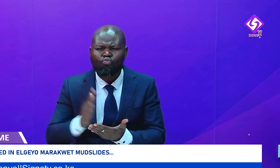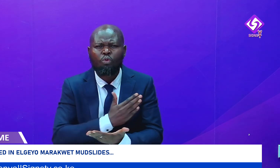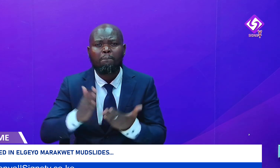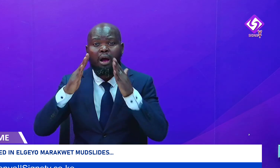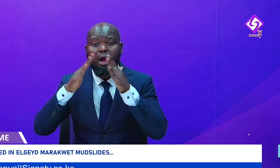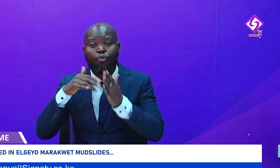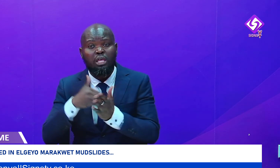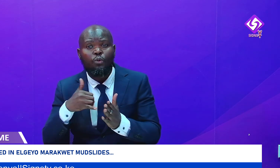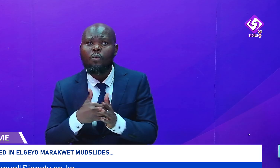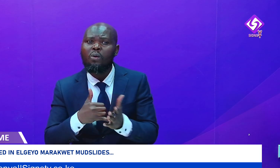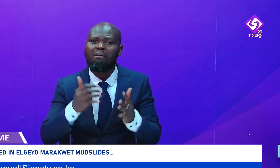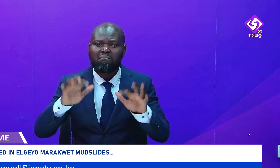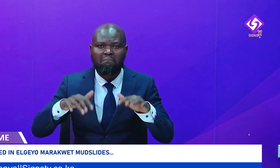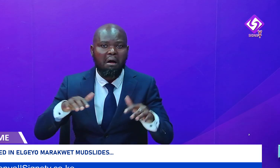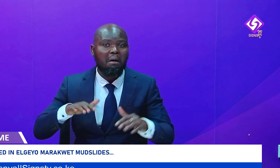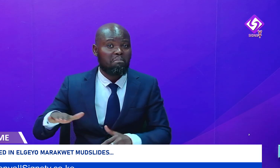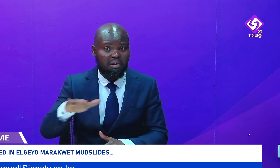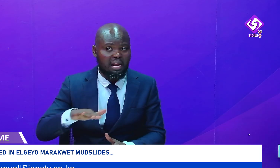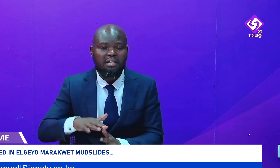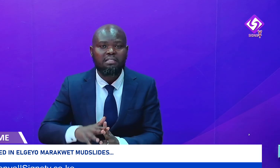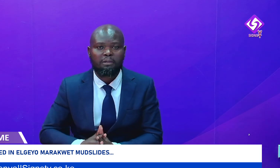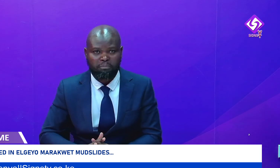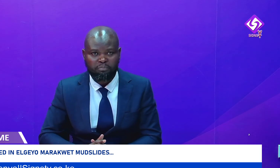the region, sweeping through homes and farms.